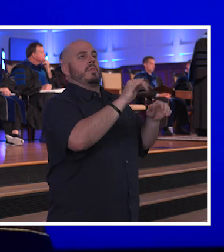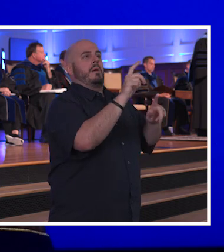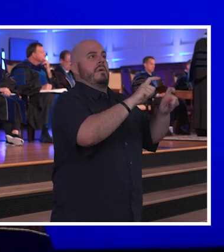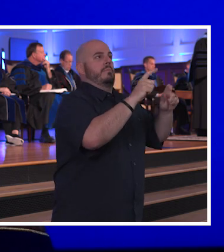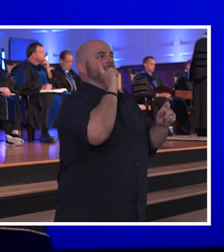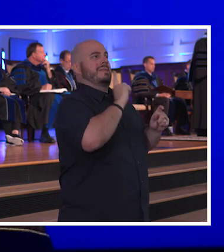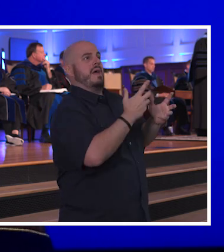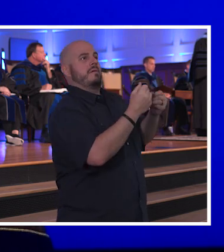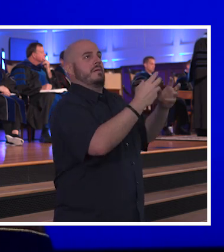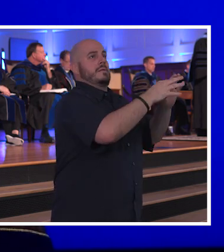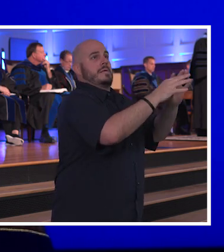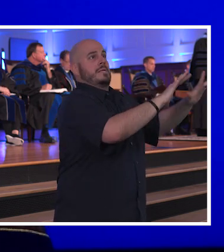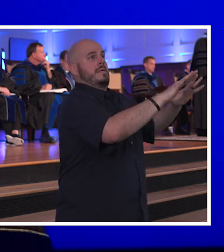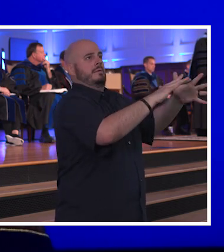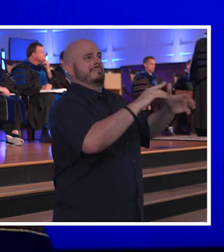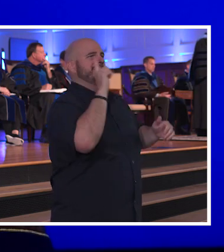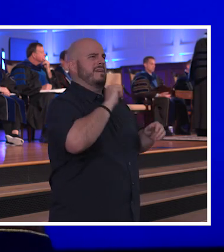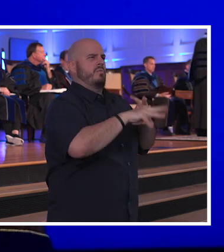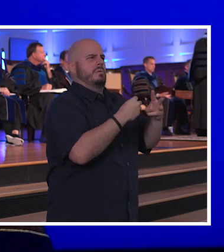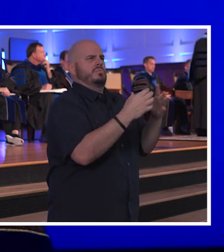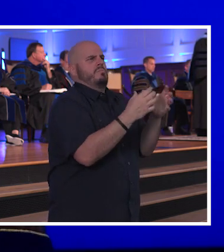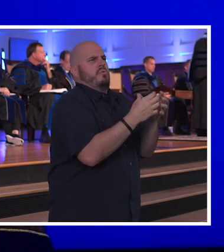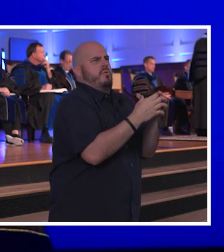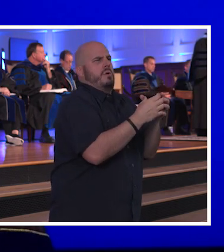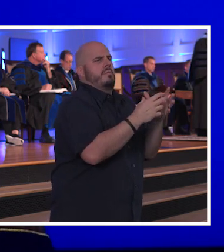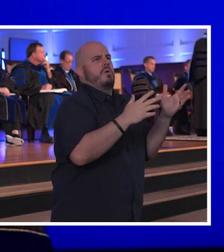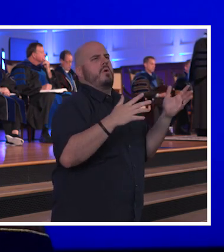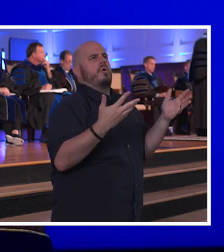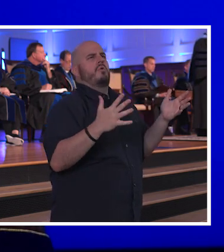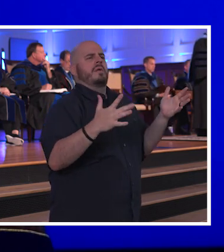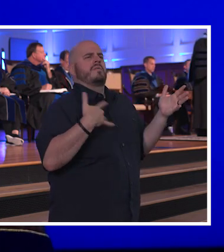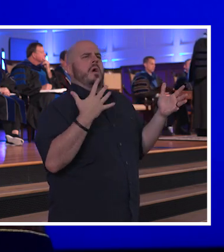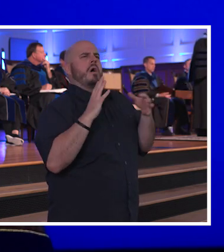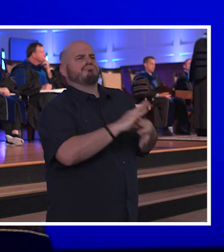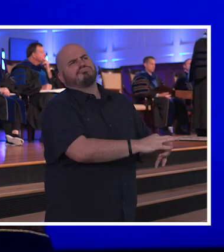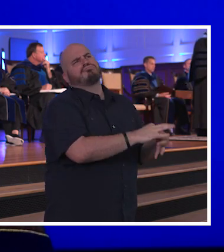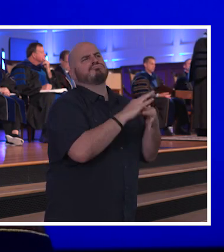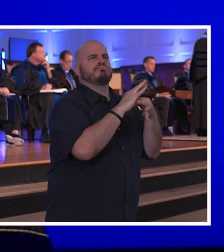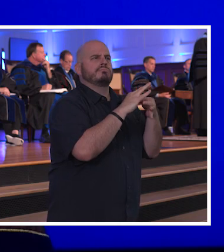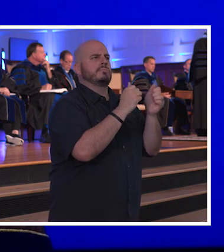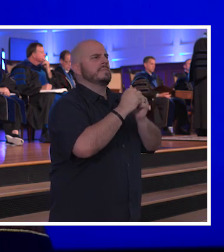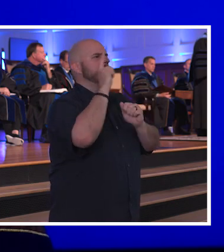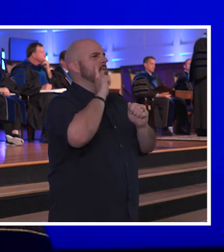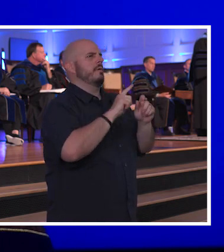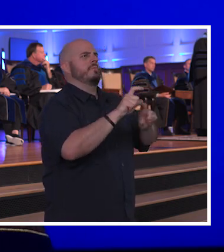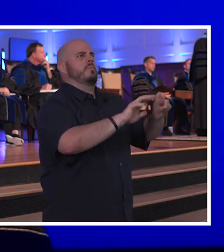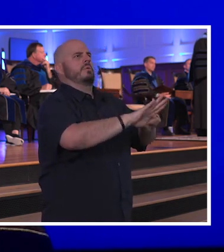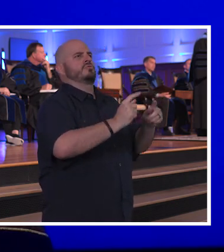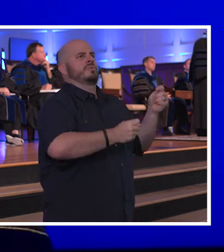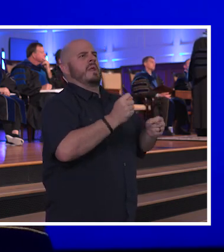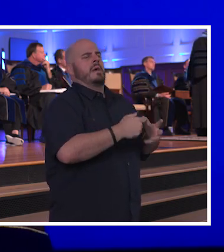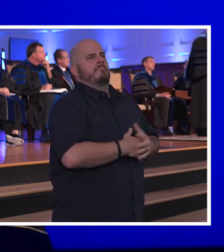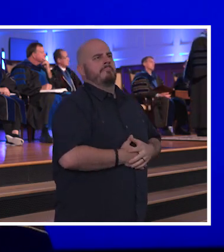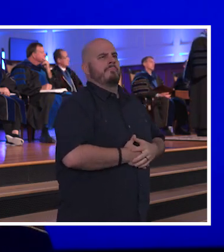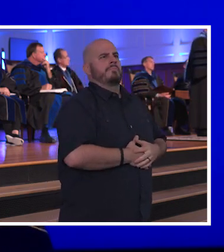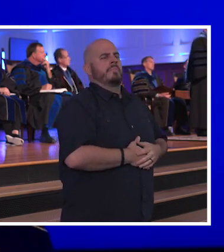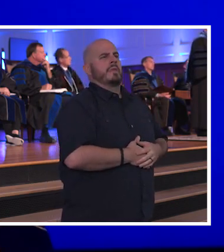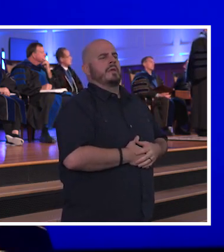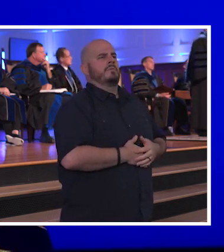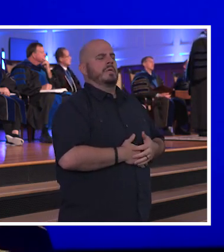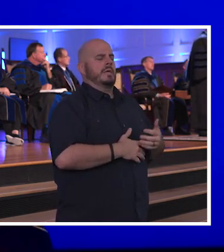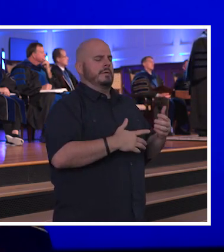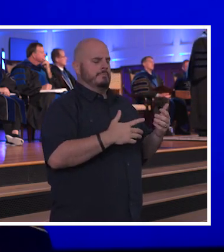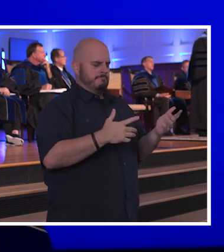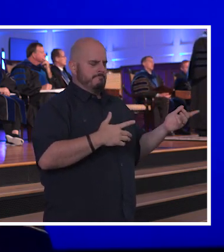small world, and I already feel a bond with the deaf people of Trinidad." And putting this in perspective, Yvette told